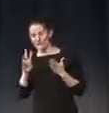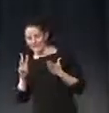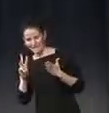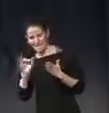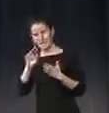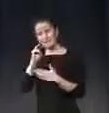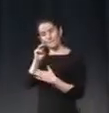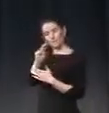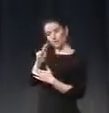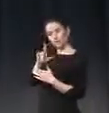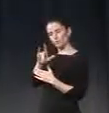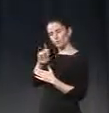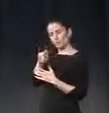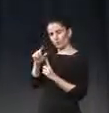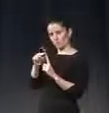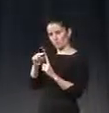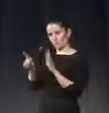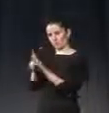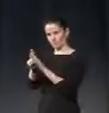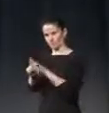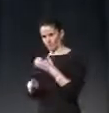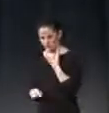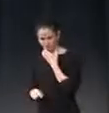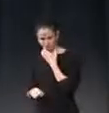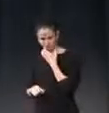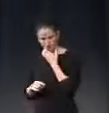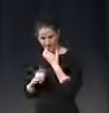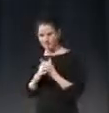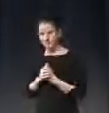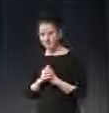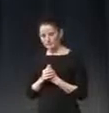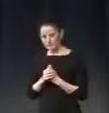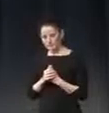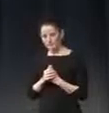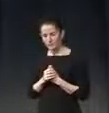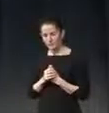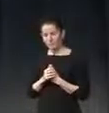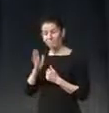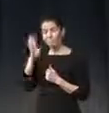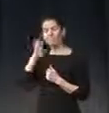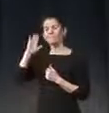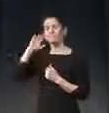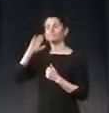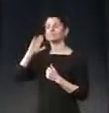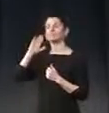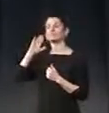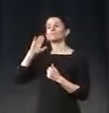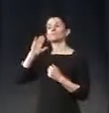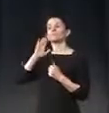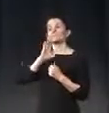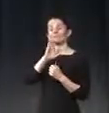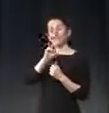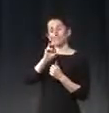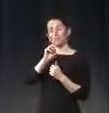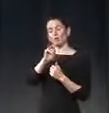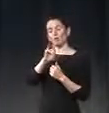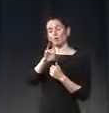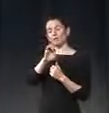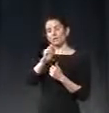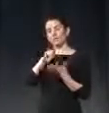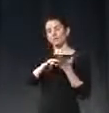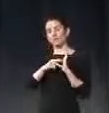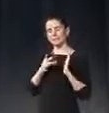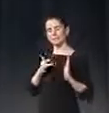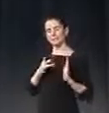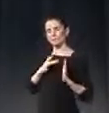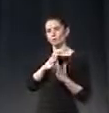If articulation conveyed words, modulation conveyed emotion. In the classical period, the Latin word for modulation referred to inflection of